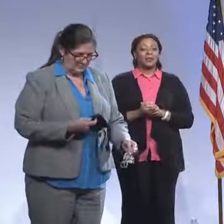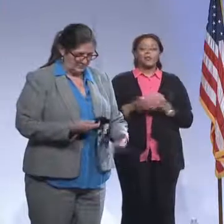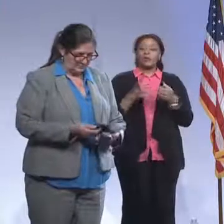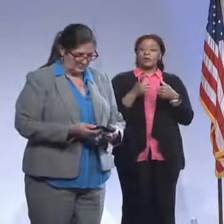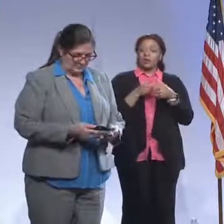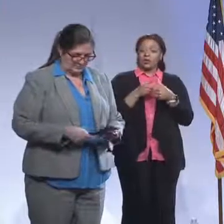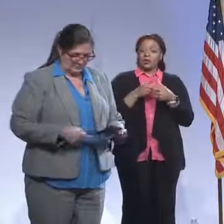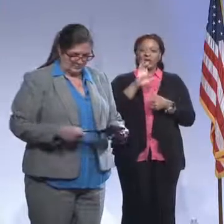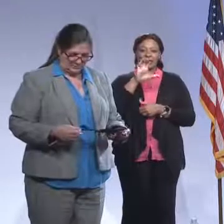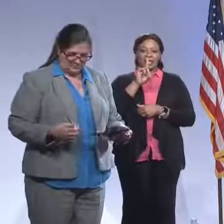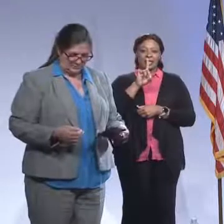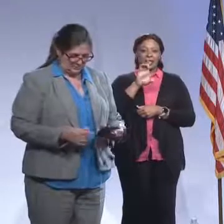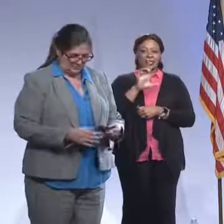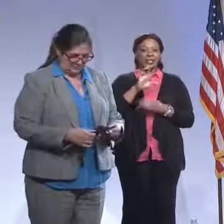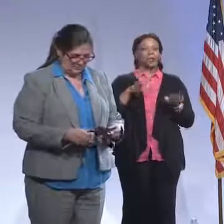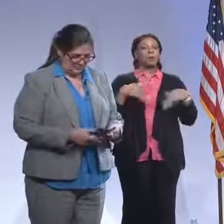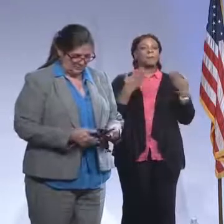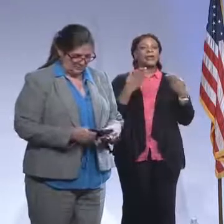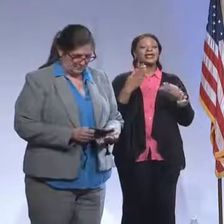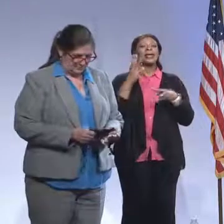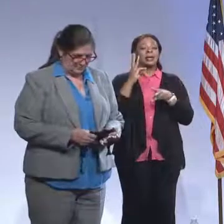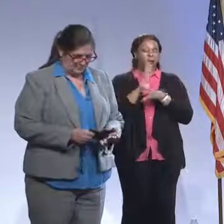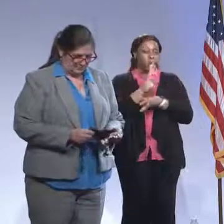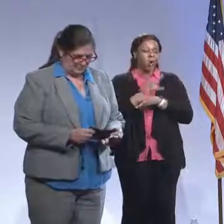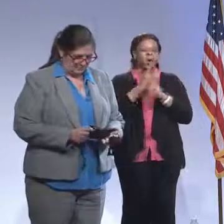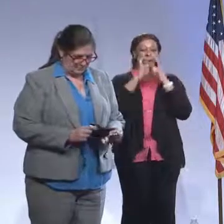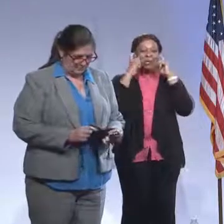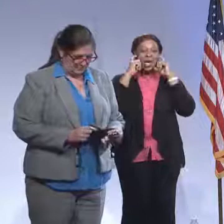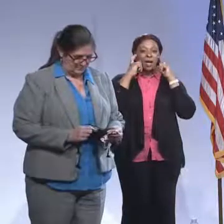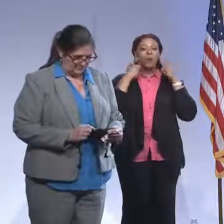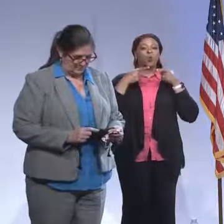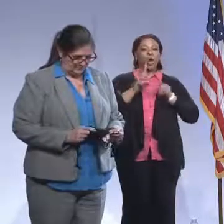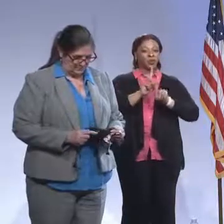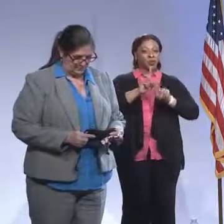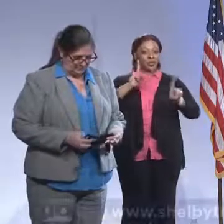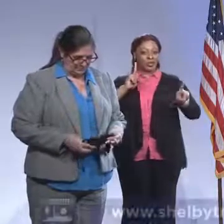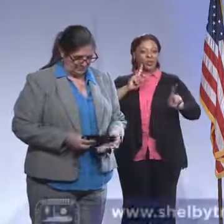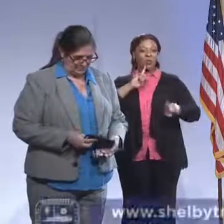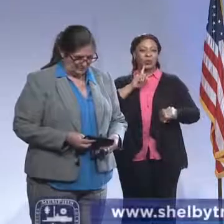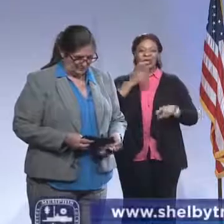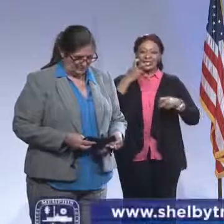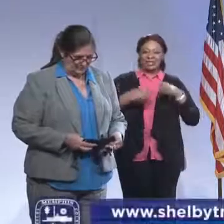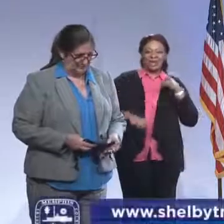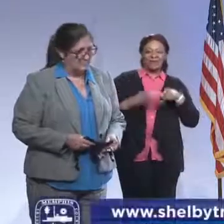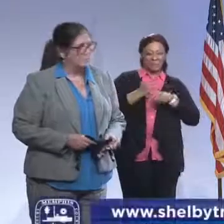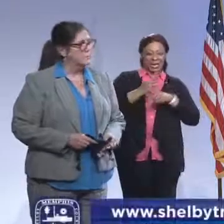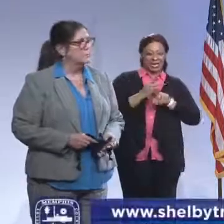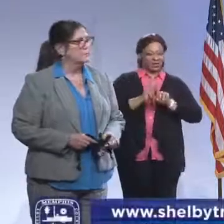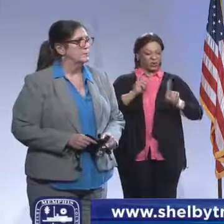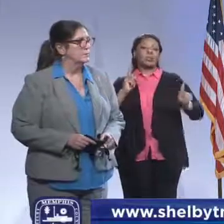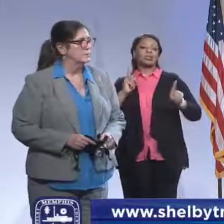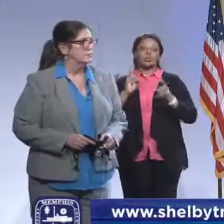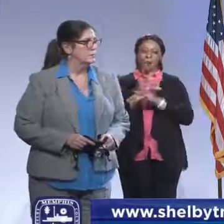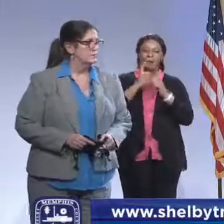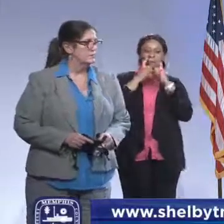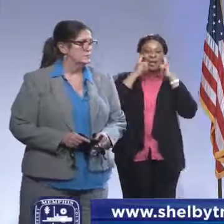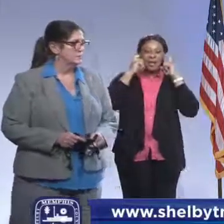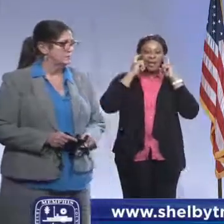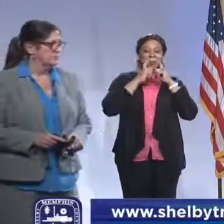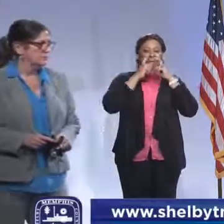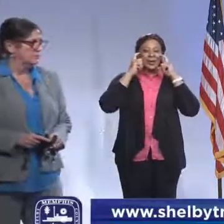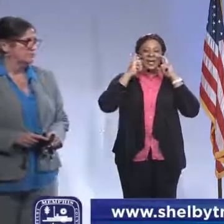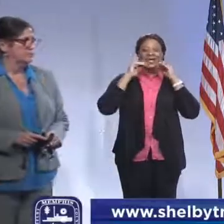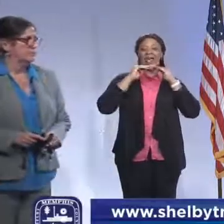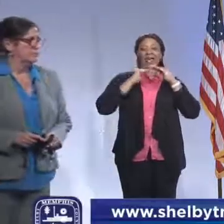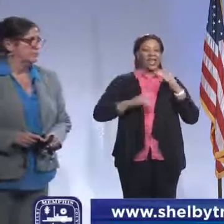First of all, the CDC has recommended people wear a mask when social distancing measures are difficult to maintain, but a mask can be less